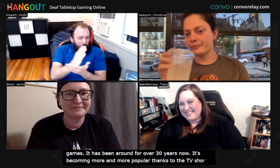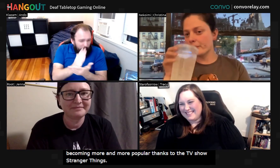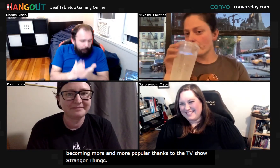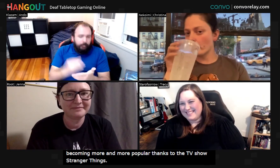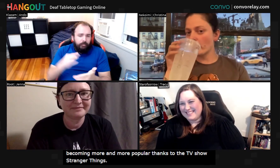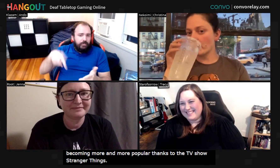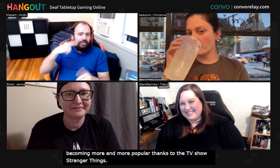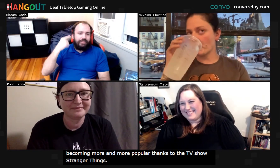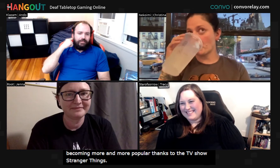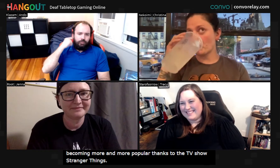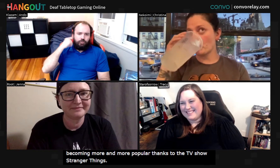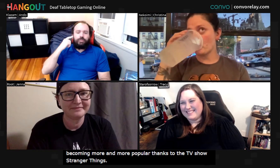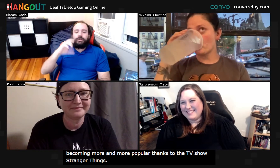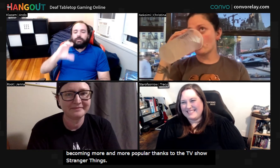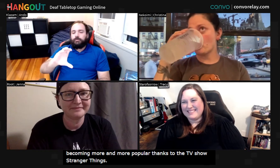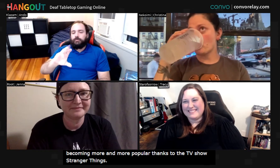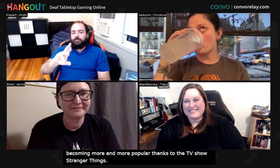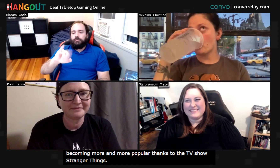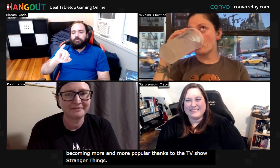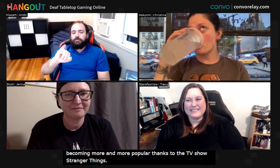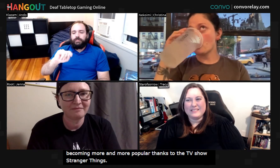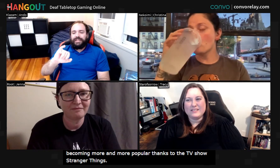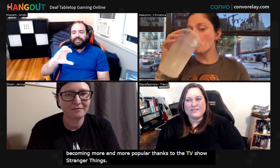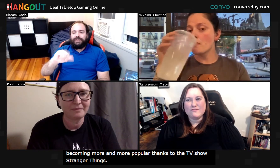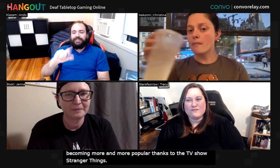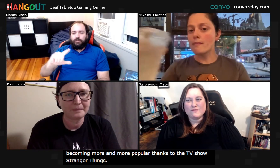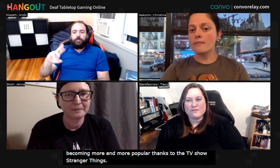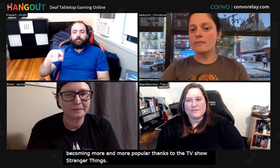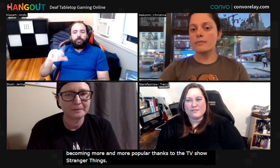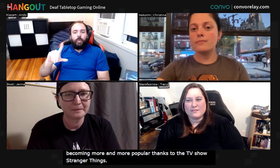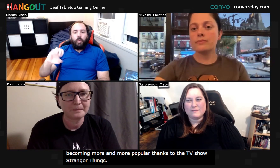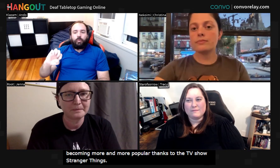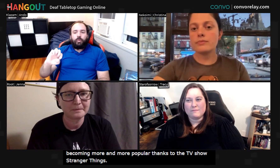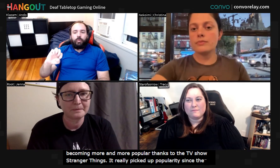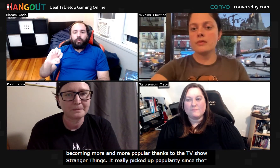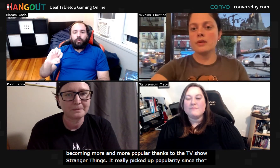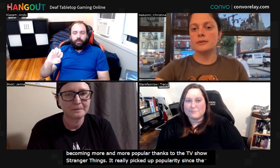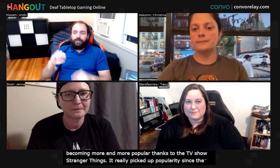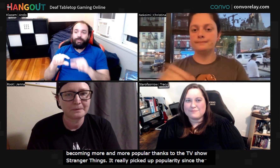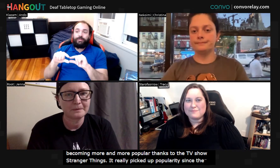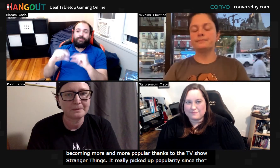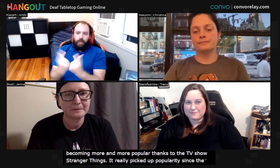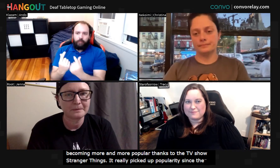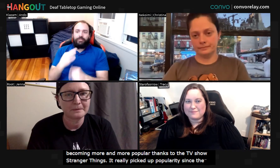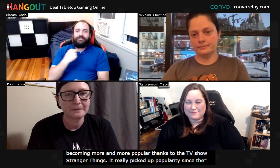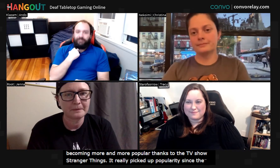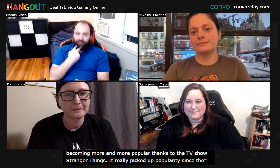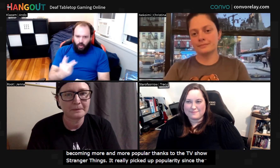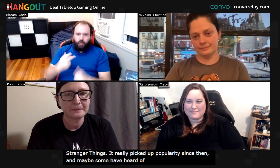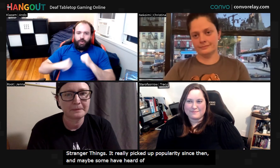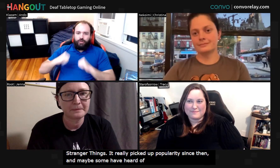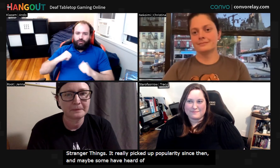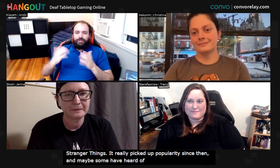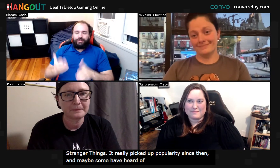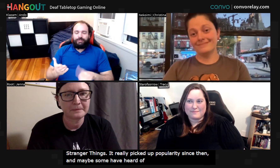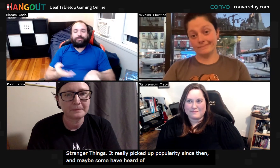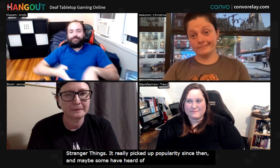then and went up. And maybe some have heard of Critical Role, the group, the